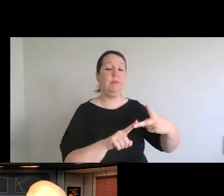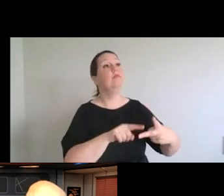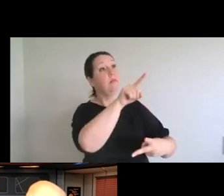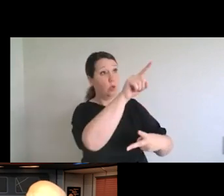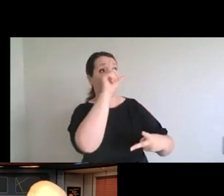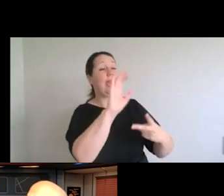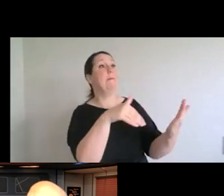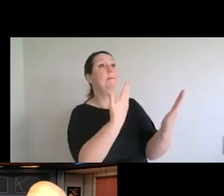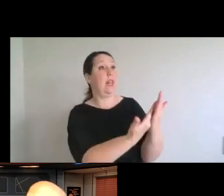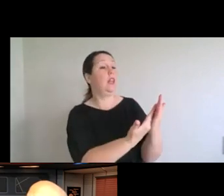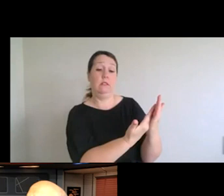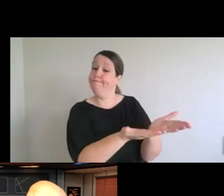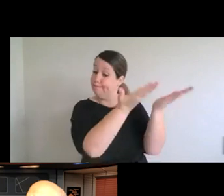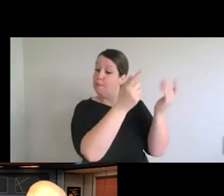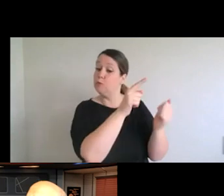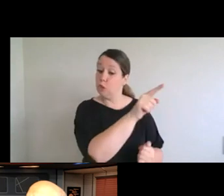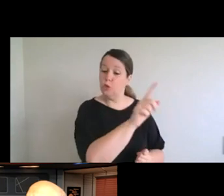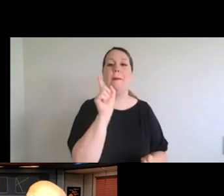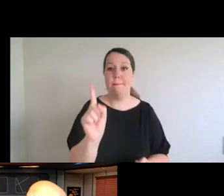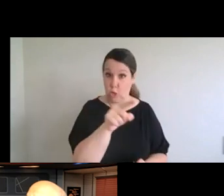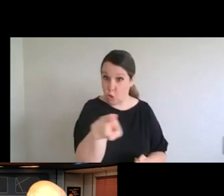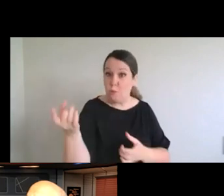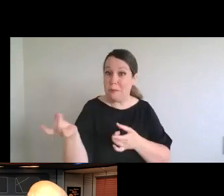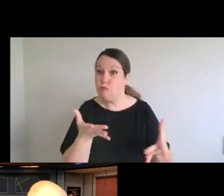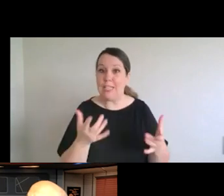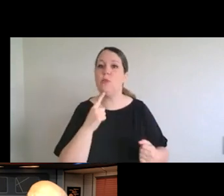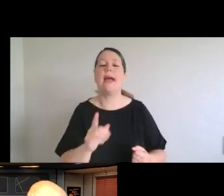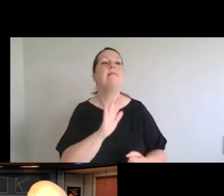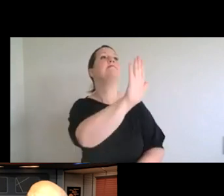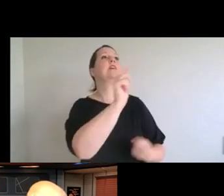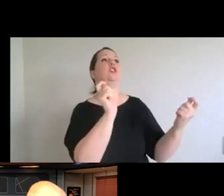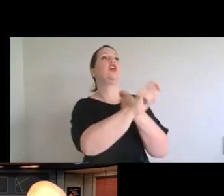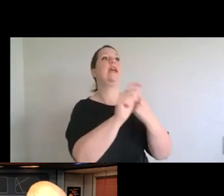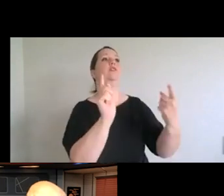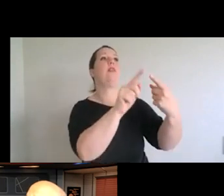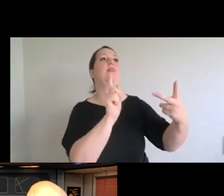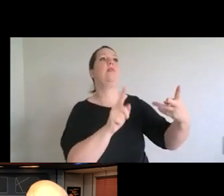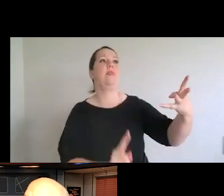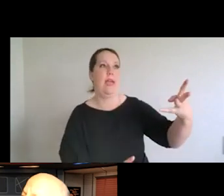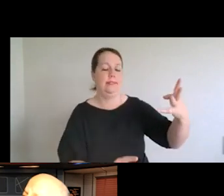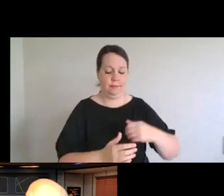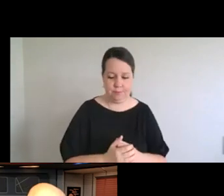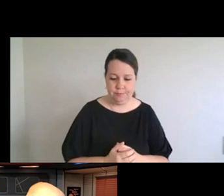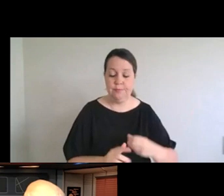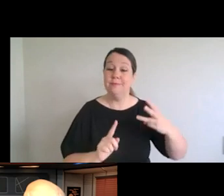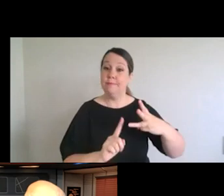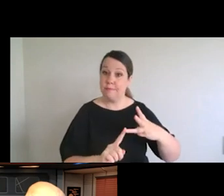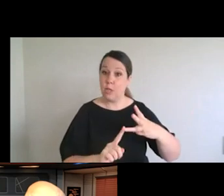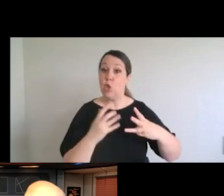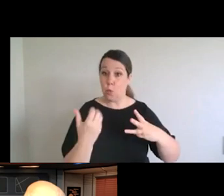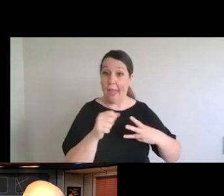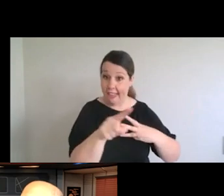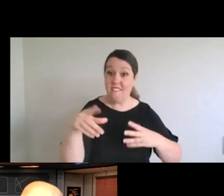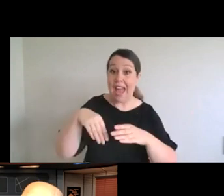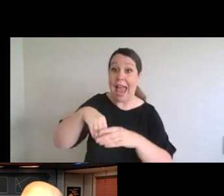to propose amendments. Number three, you have an election next year if memory serves. And so what I